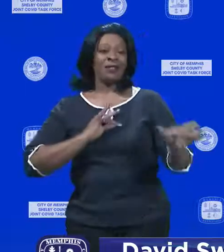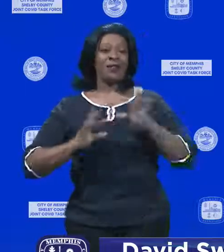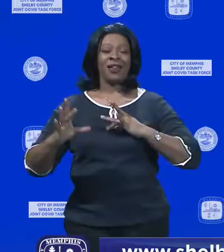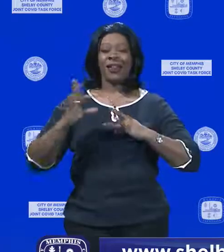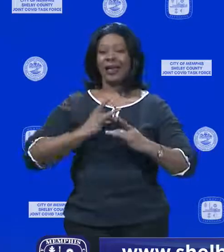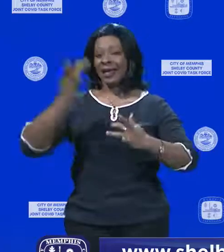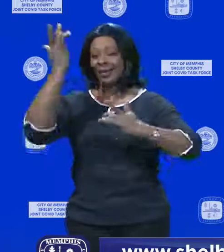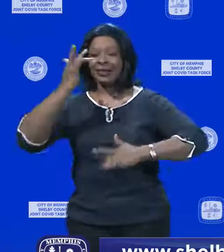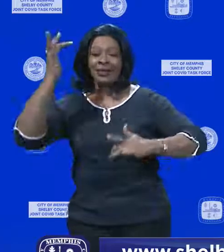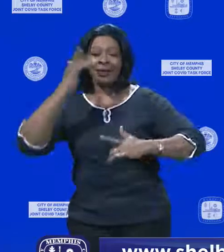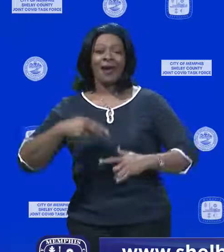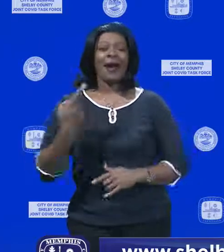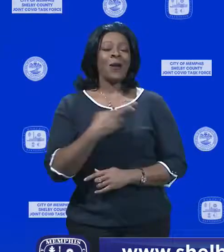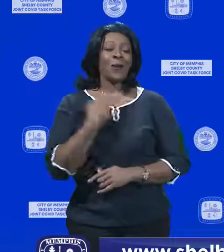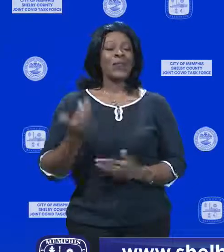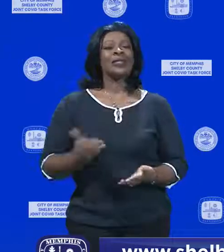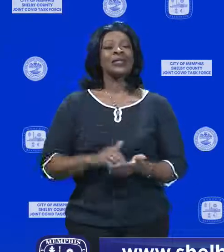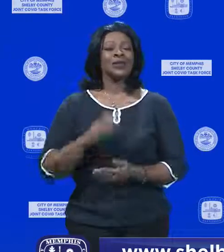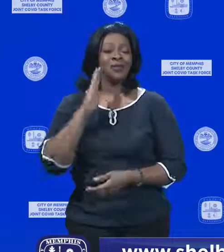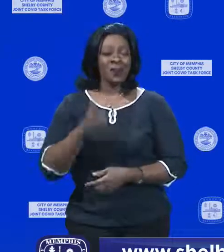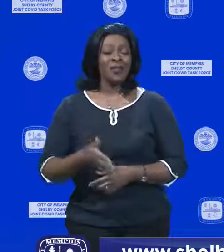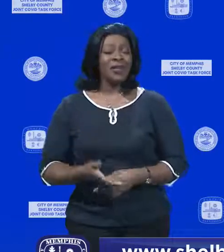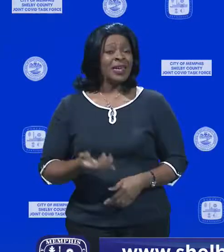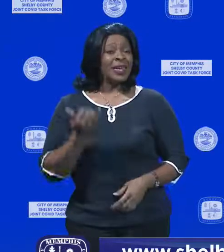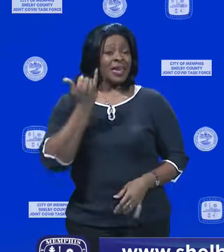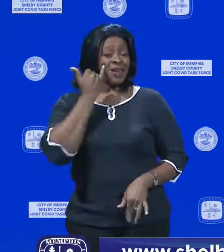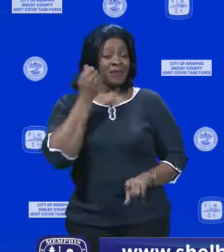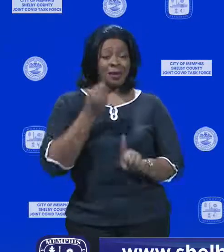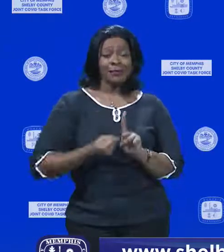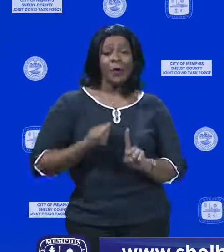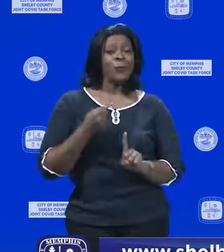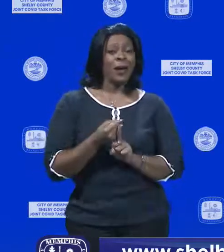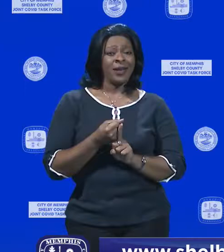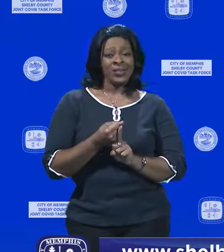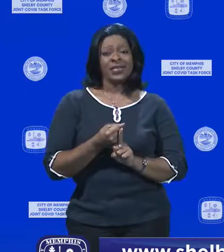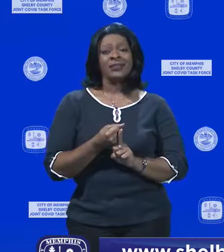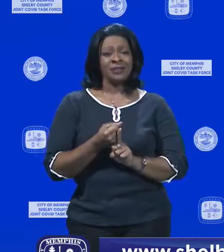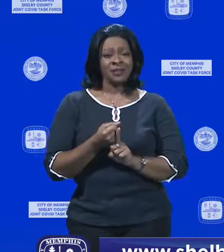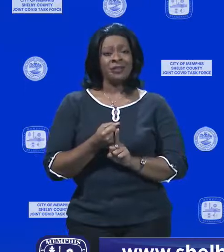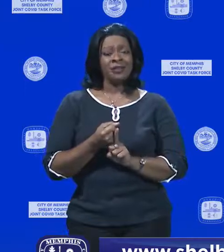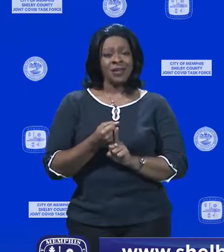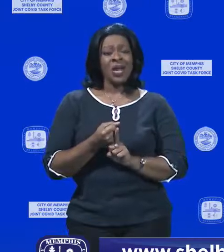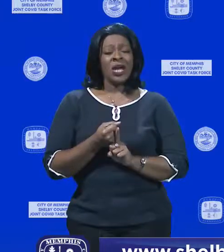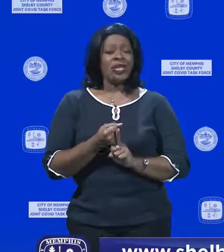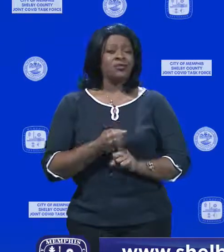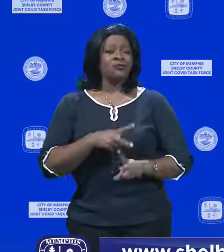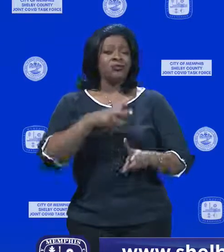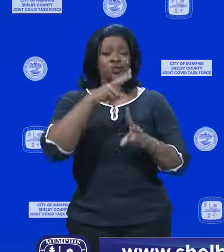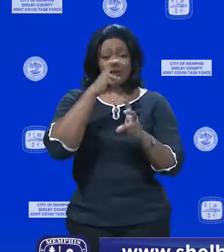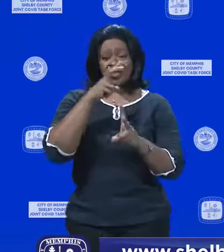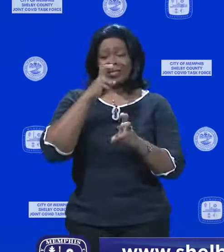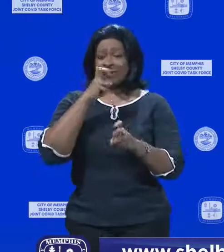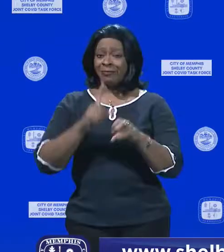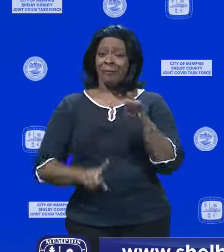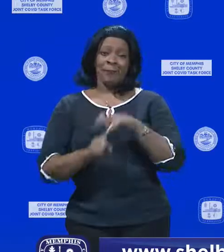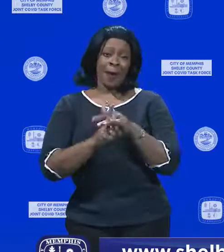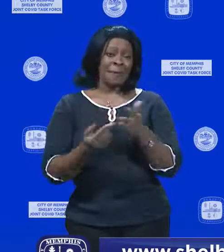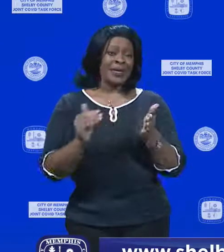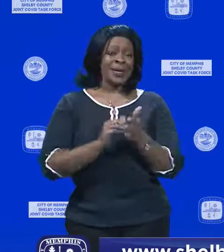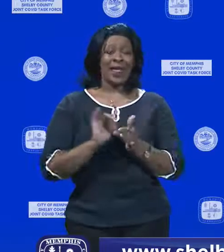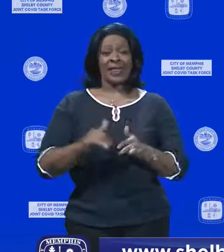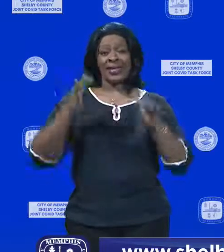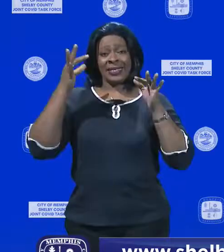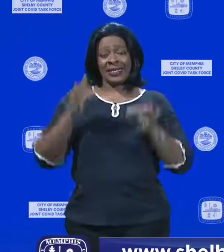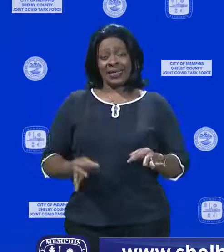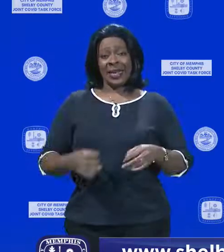risk. And if that arises, restrictions may have to return. That's a decision that